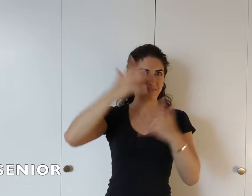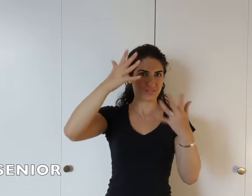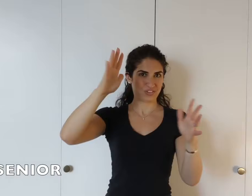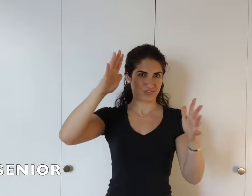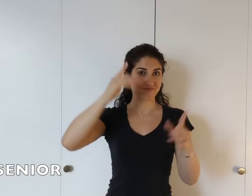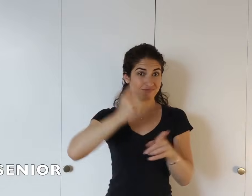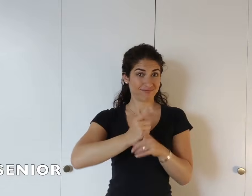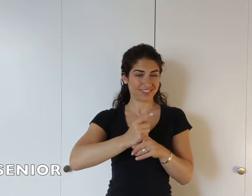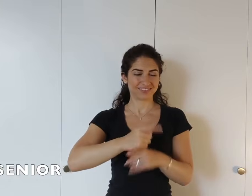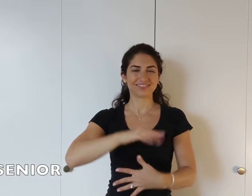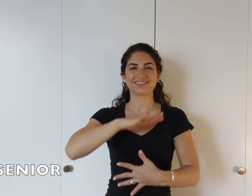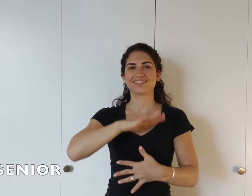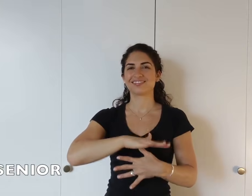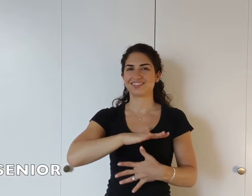top. Senior.